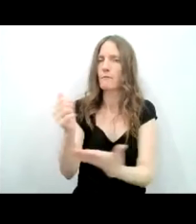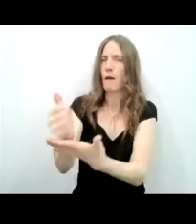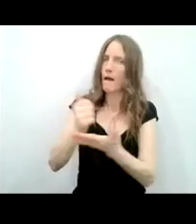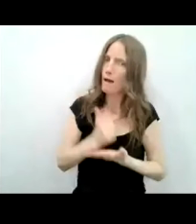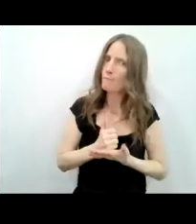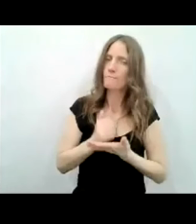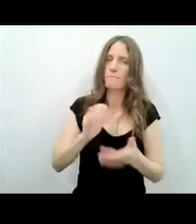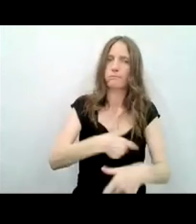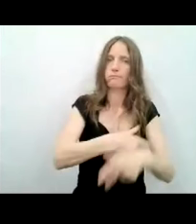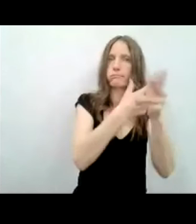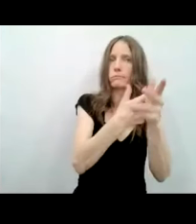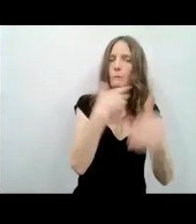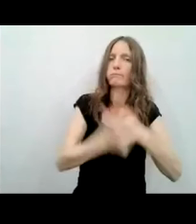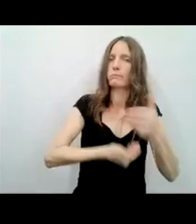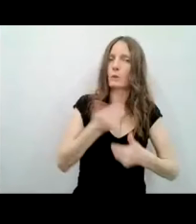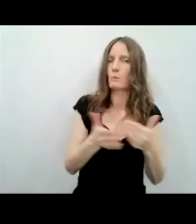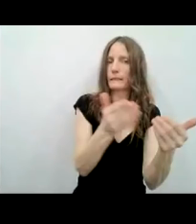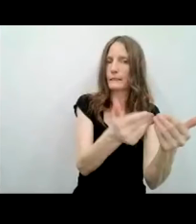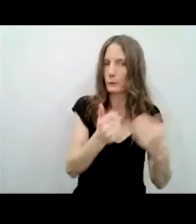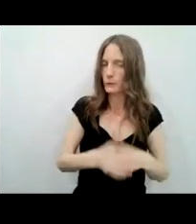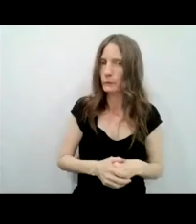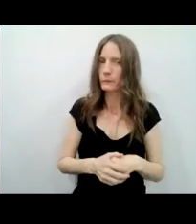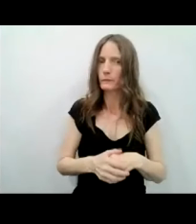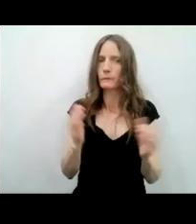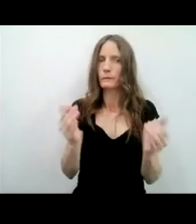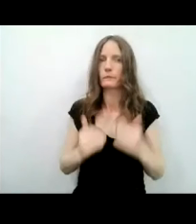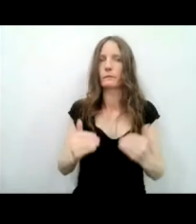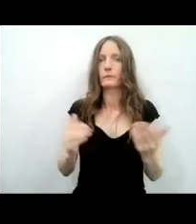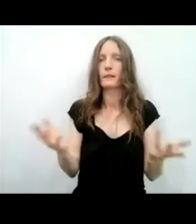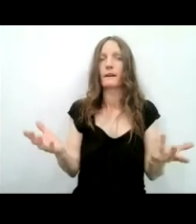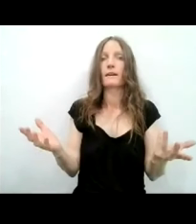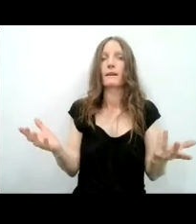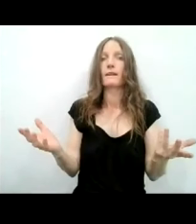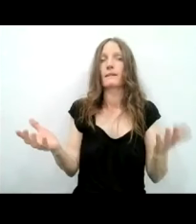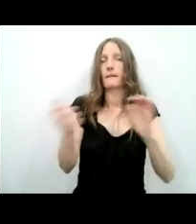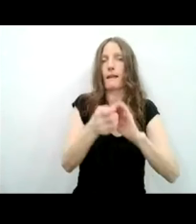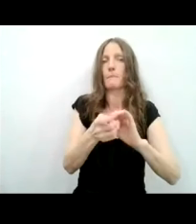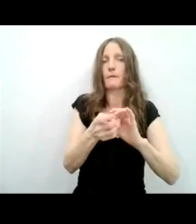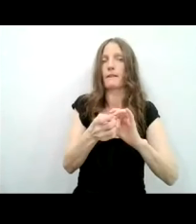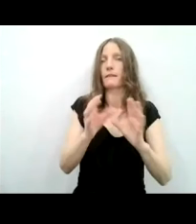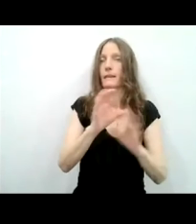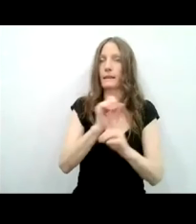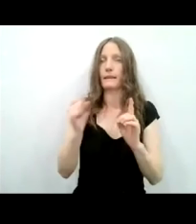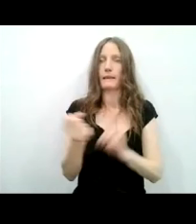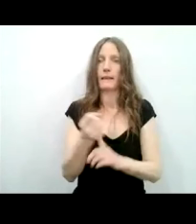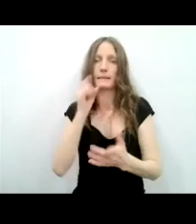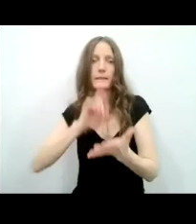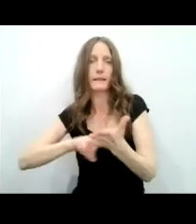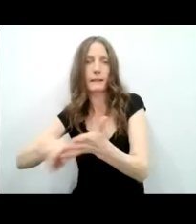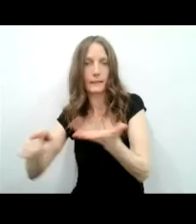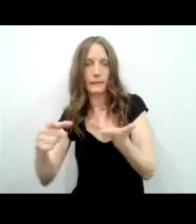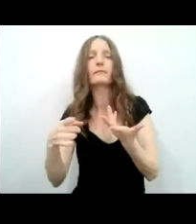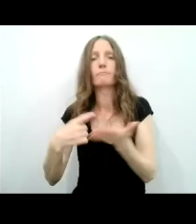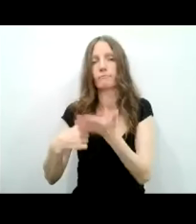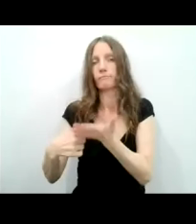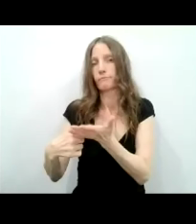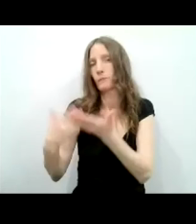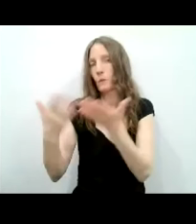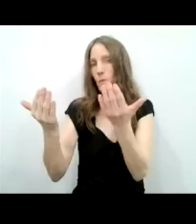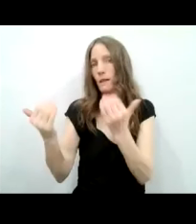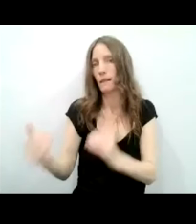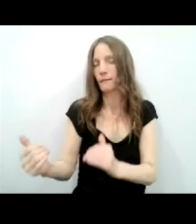to remote a little bit easier. We've got a fun little collaborative case study to hopefully synthesize a lot of the content that we're going to go through,